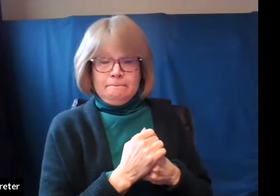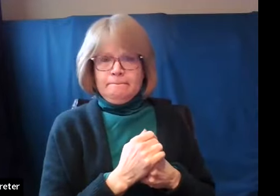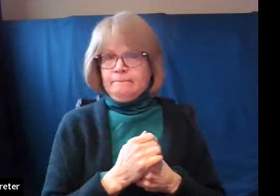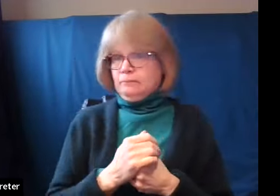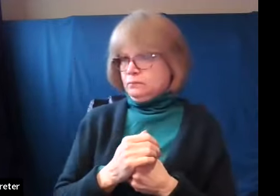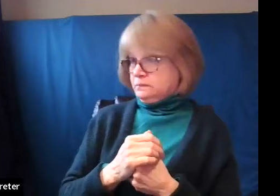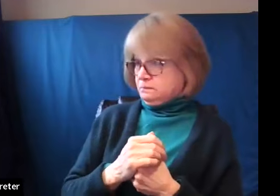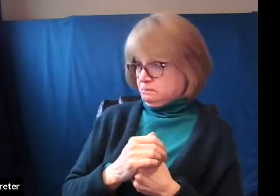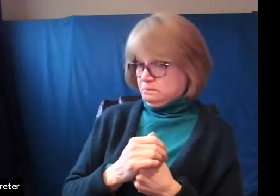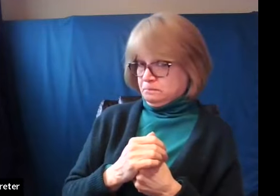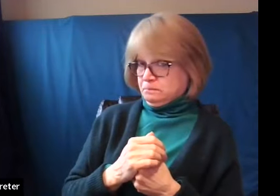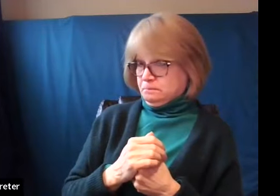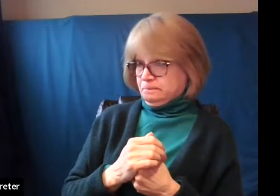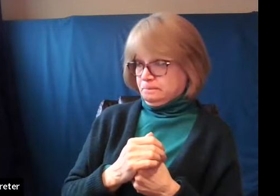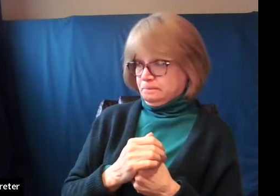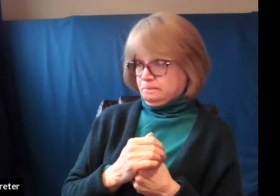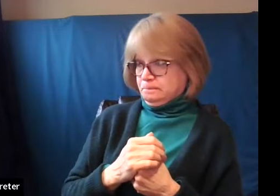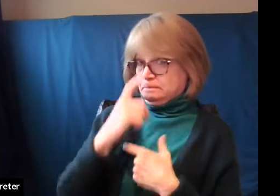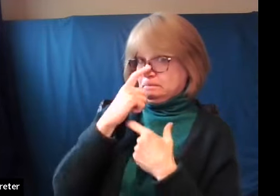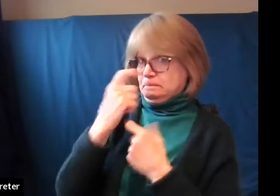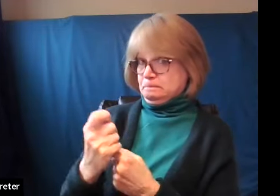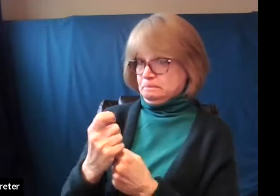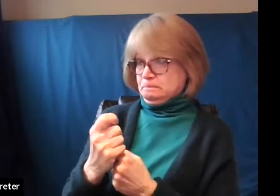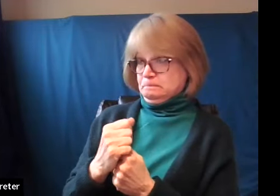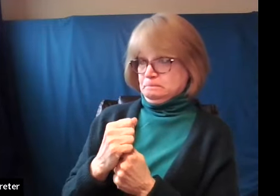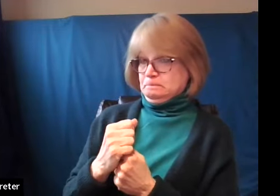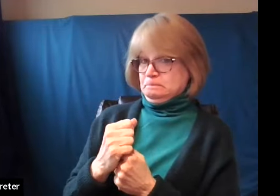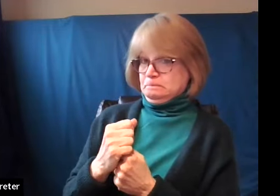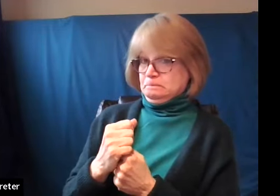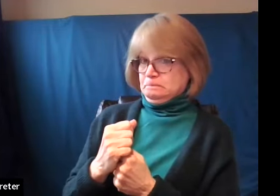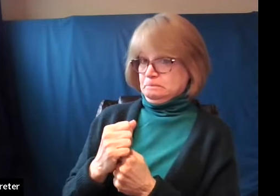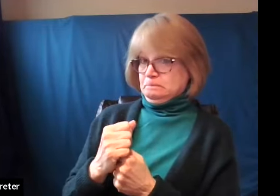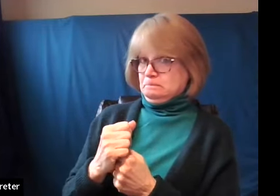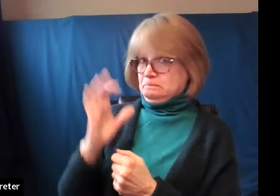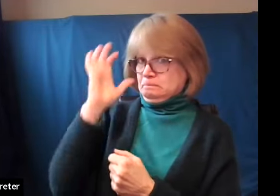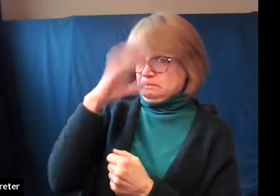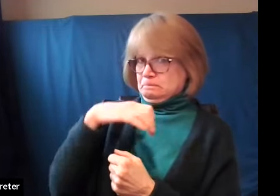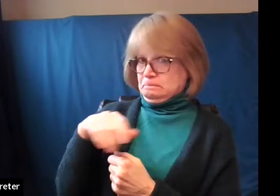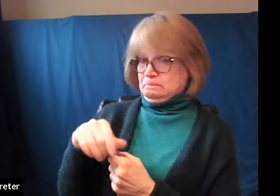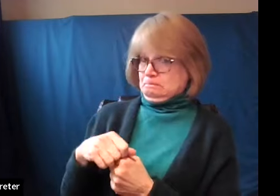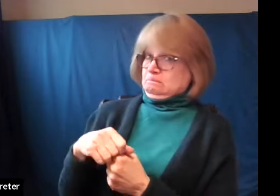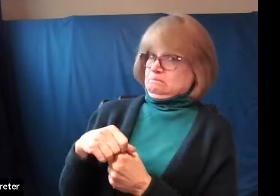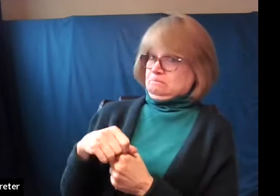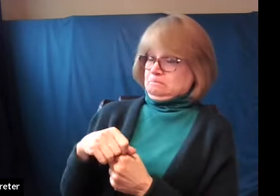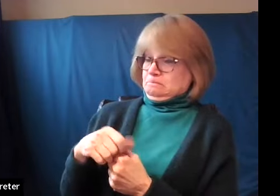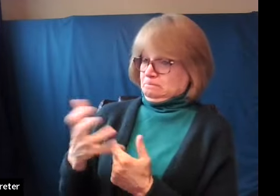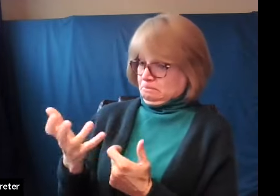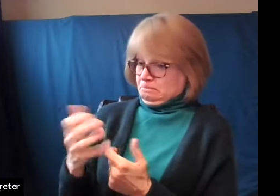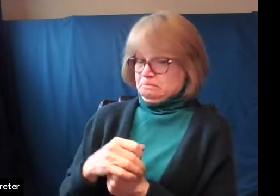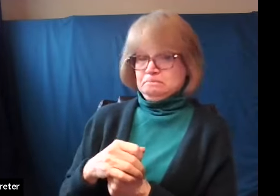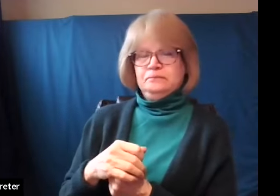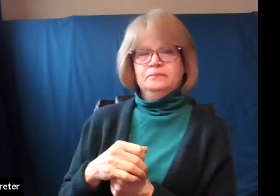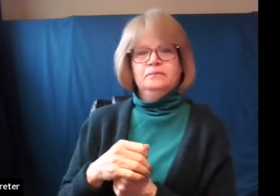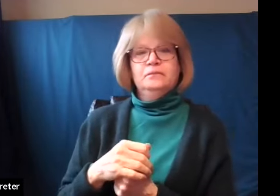was a provocative initial inquiry from this stranger, who seemed even stranger now than before the greeting's odd query.